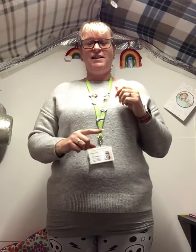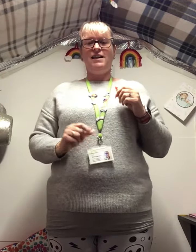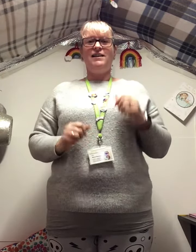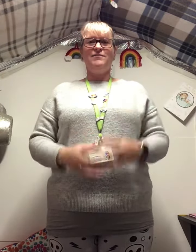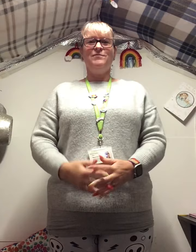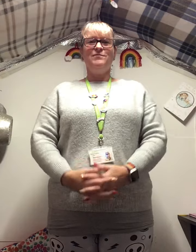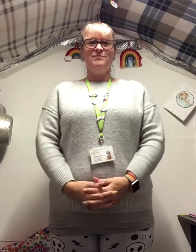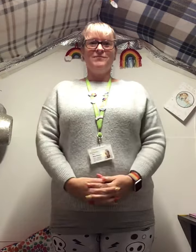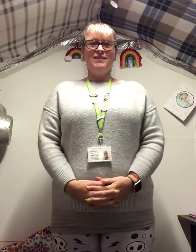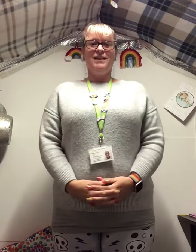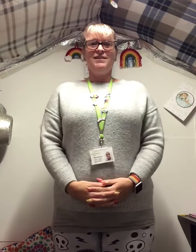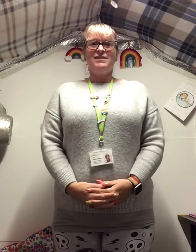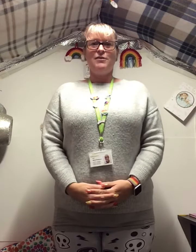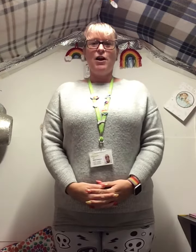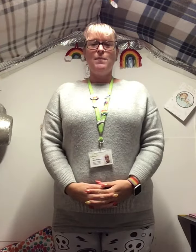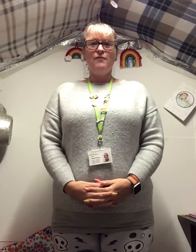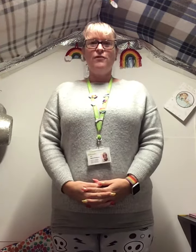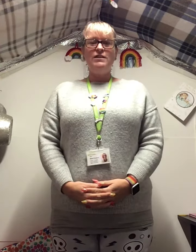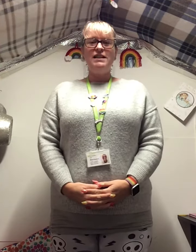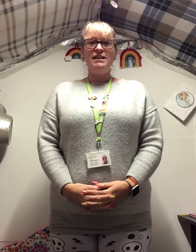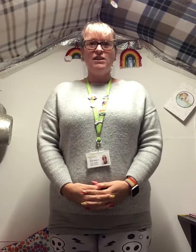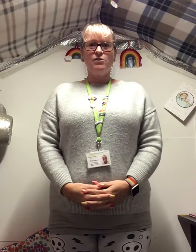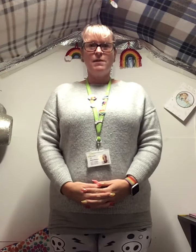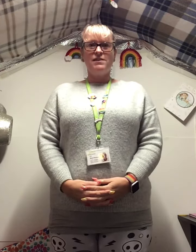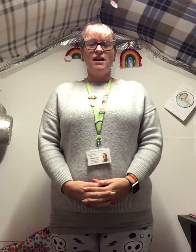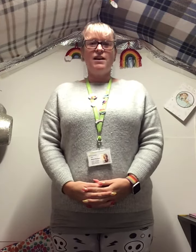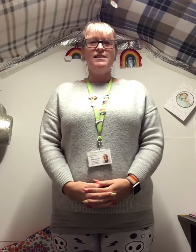lightning. So I hope you have fun learning those weather signs, and